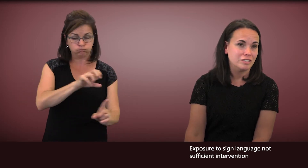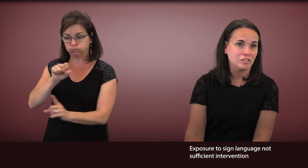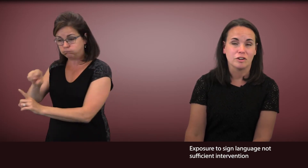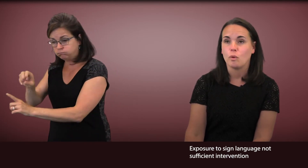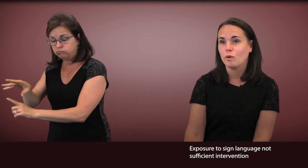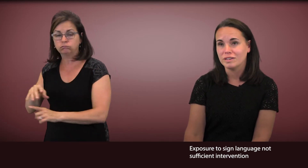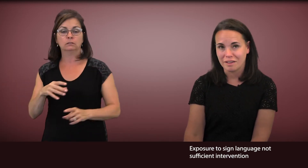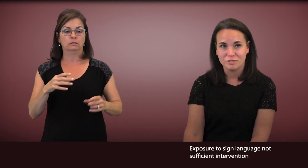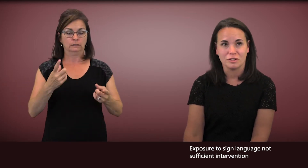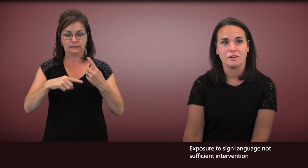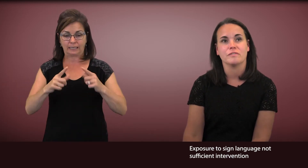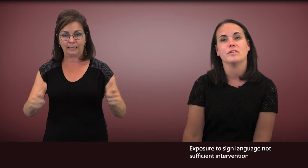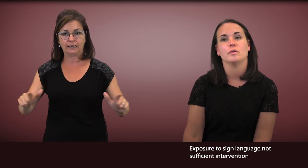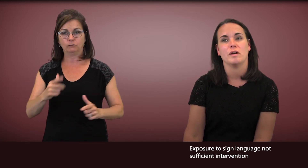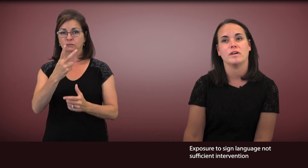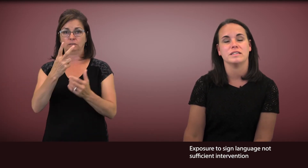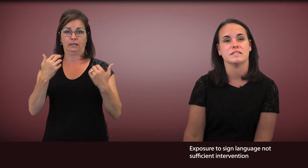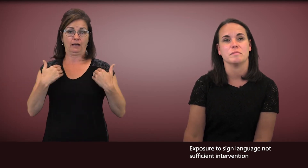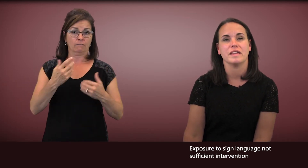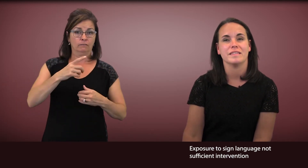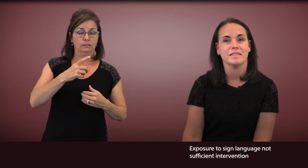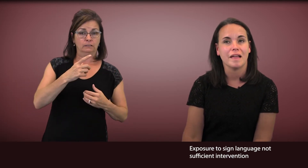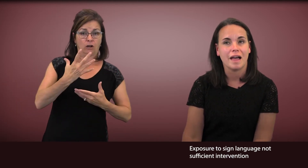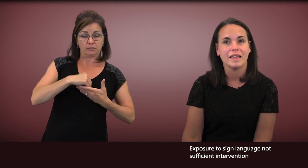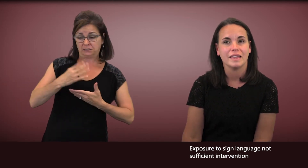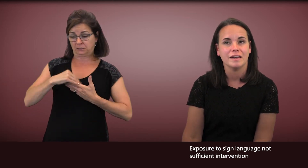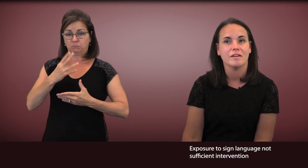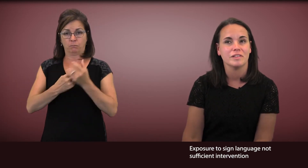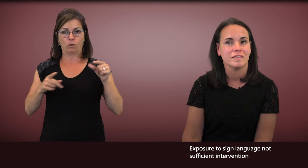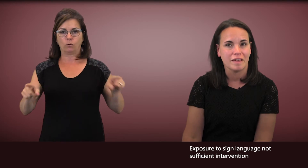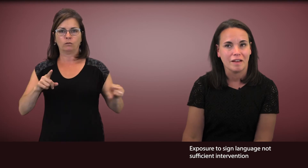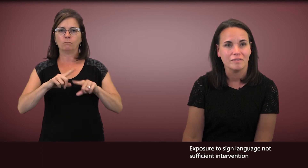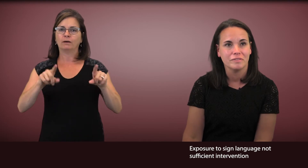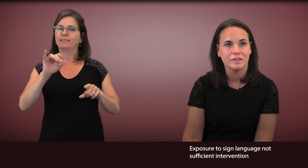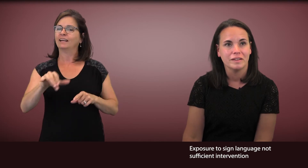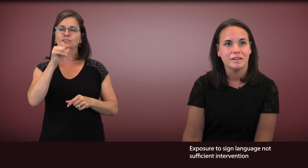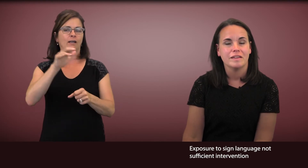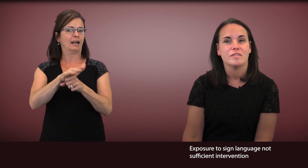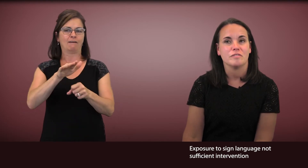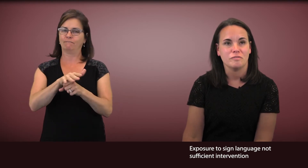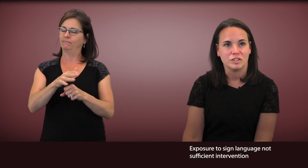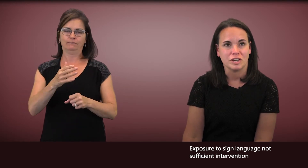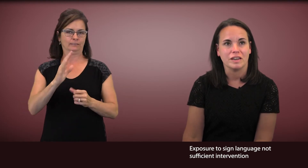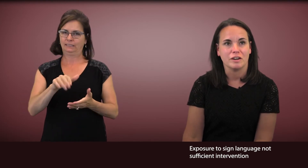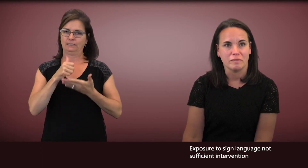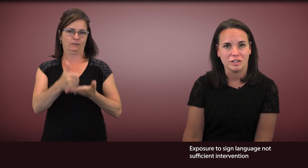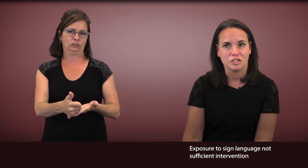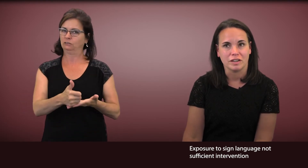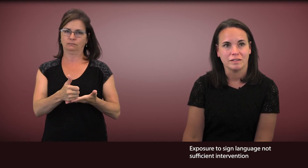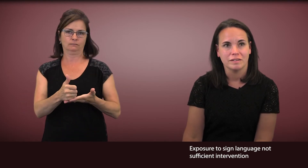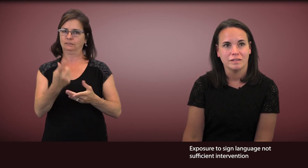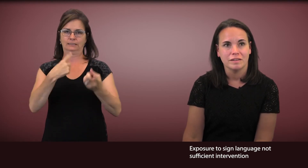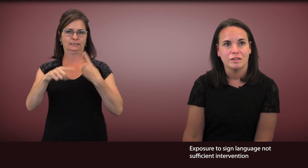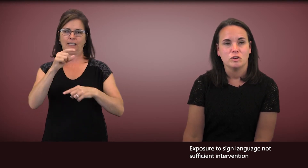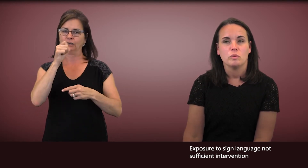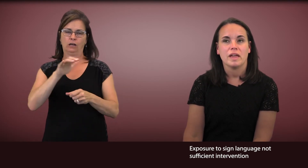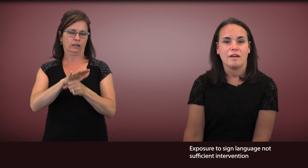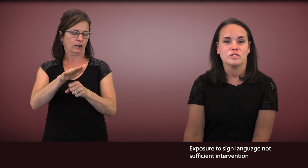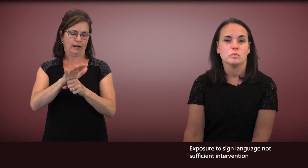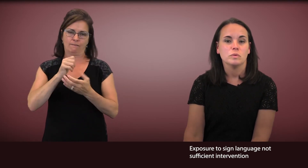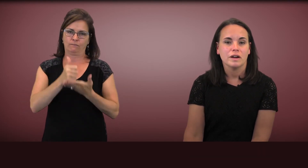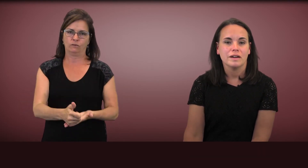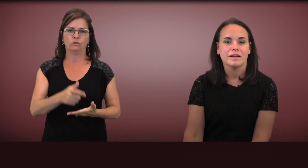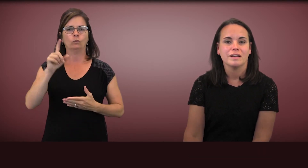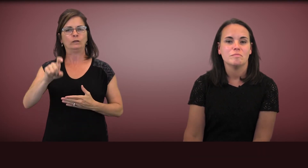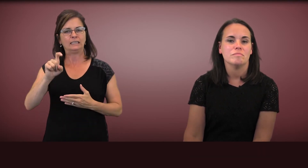for hearing children or deaf children who have autism is not in and of itself sufficient intervention. We